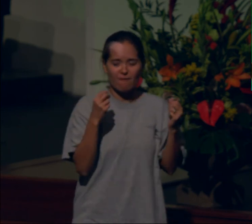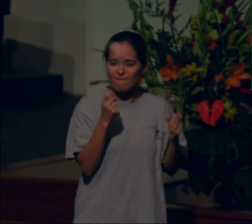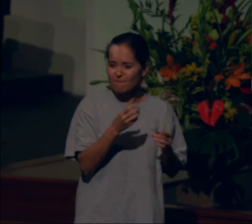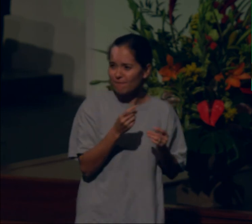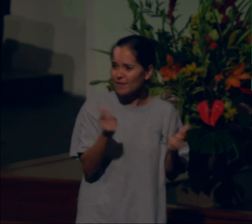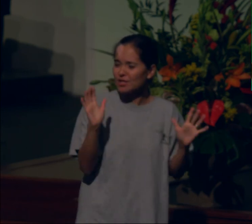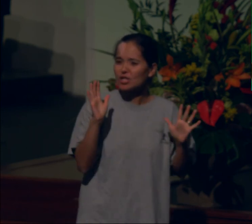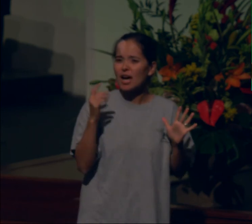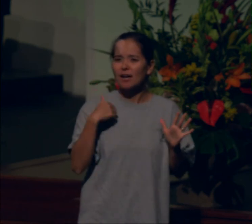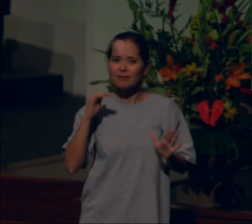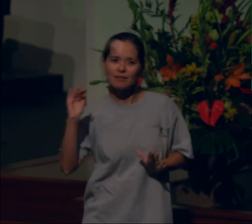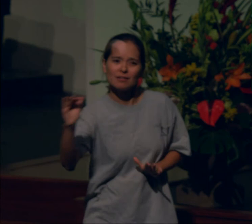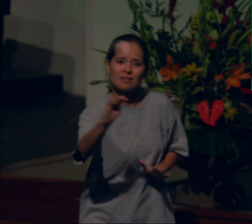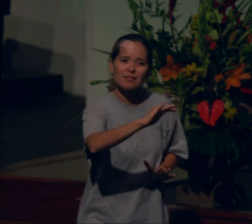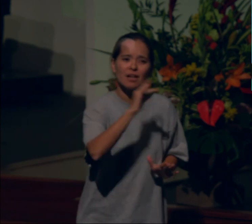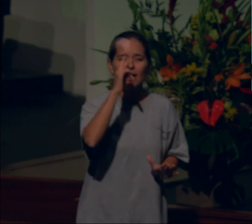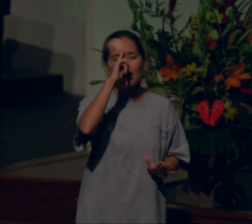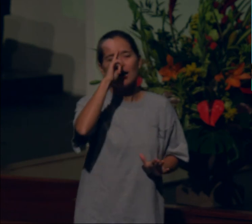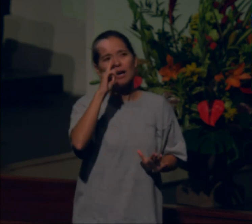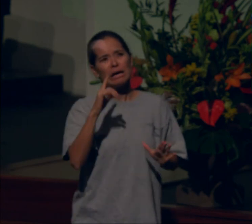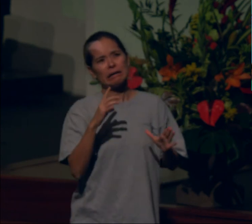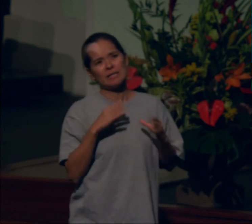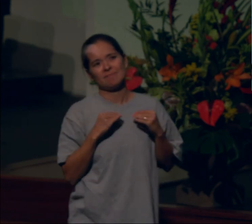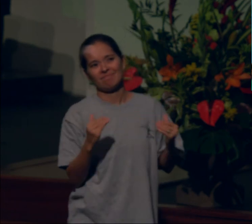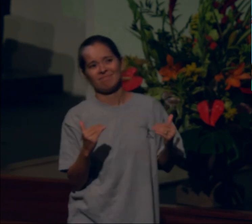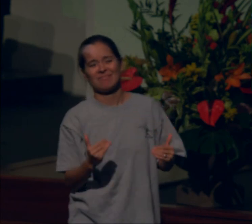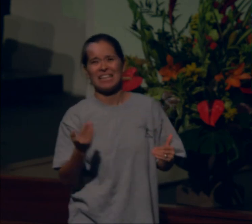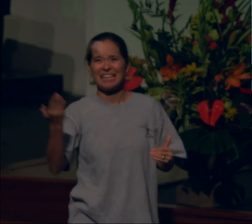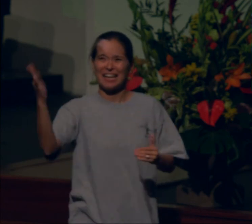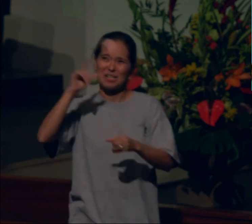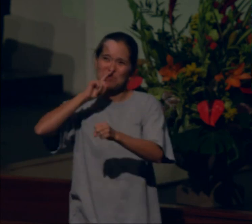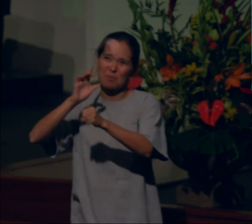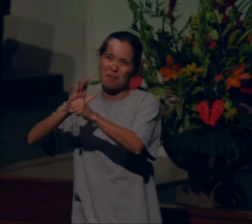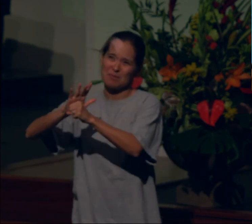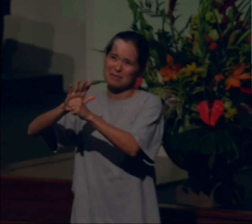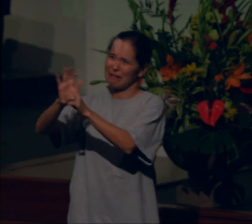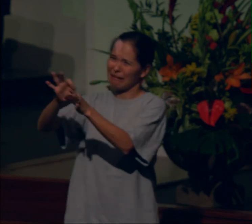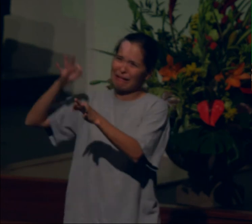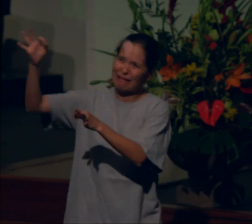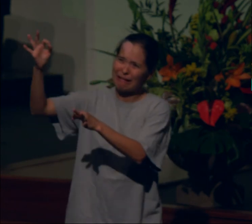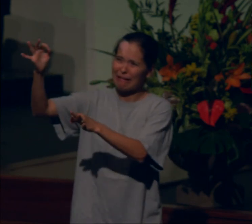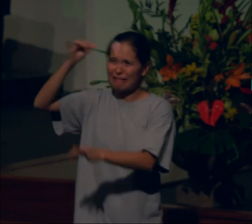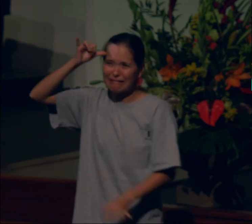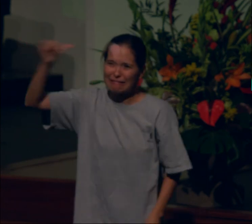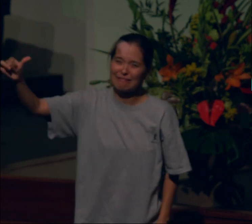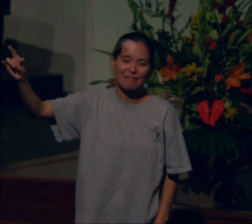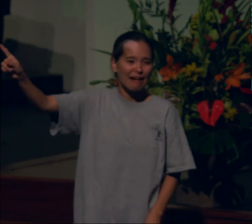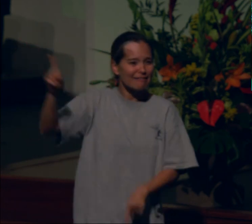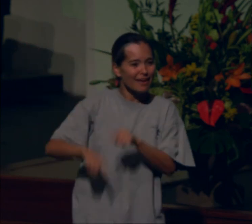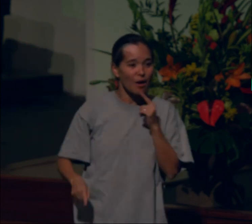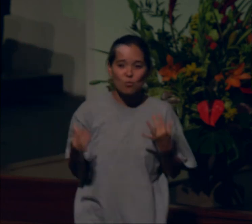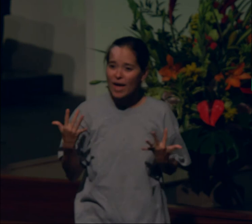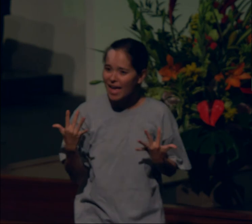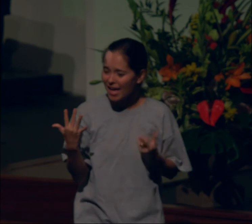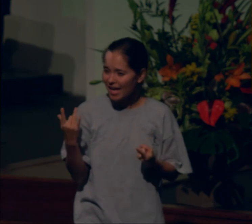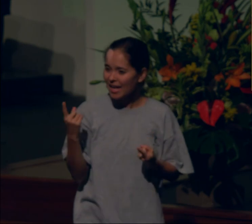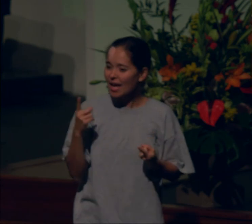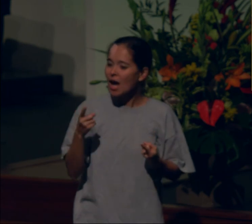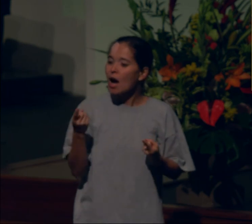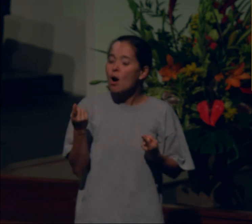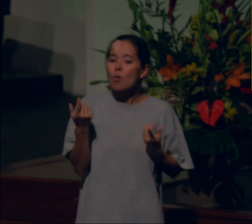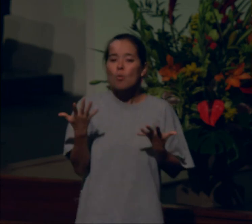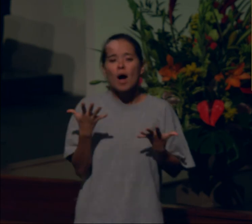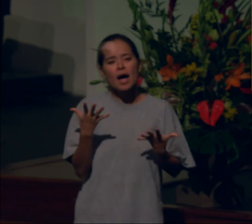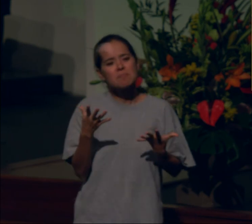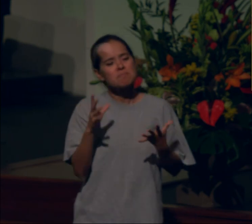settling for something less than the promises that God has hung over your life. So I ask myself, what is it that causes people to